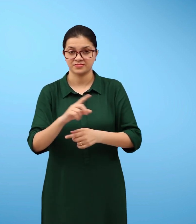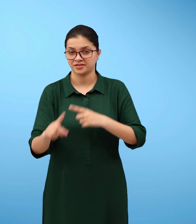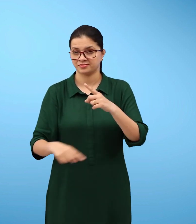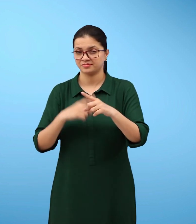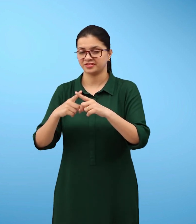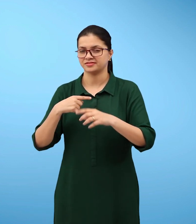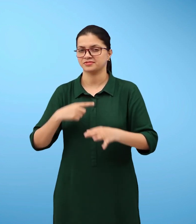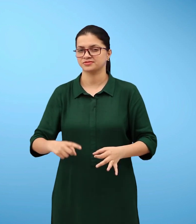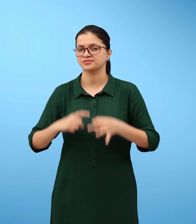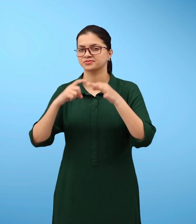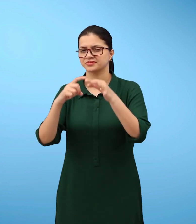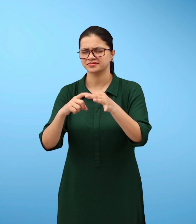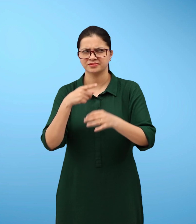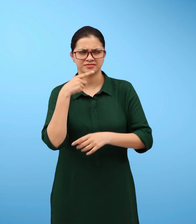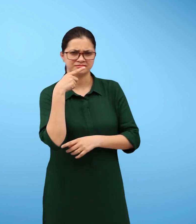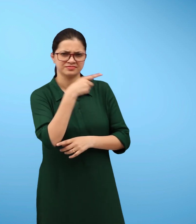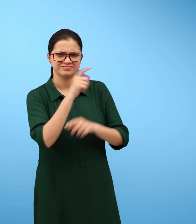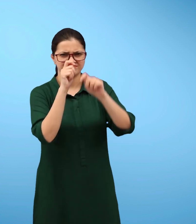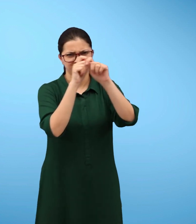Why do you think these were chosen?